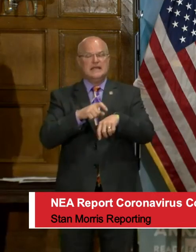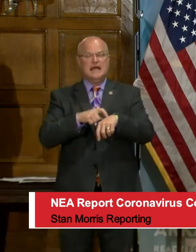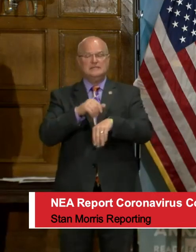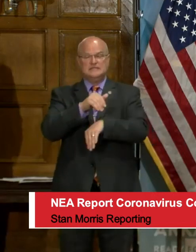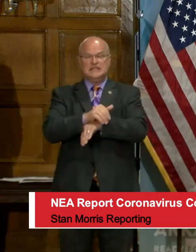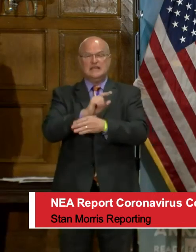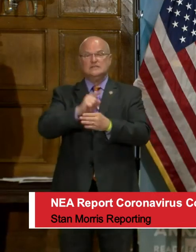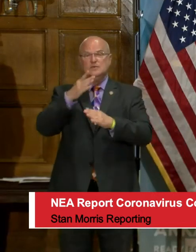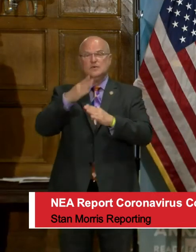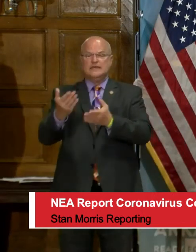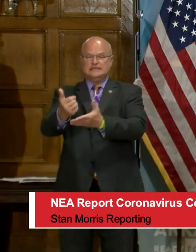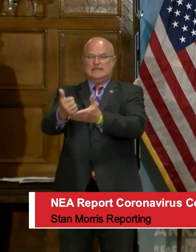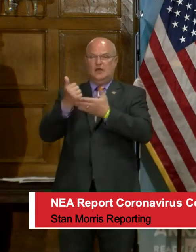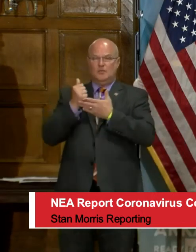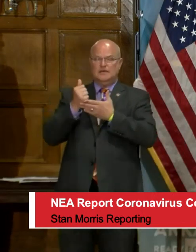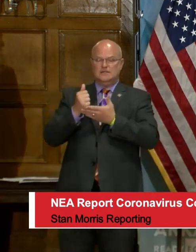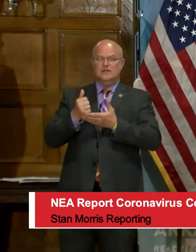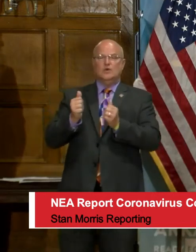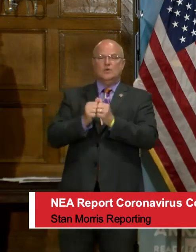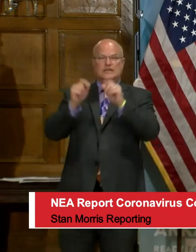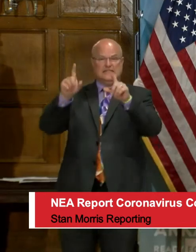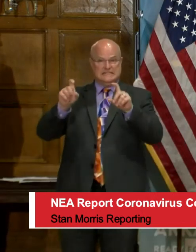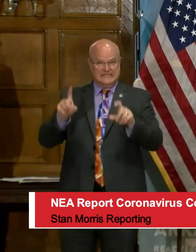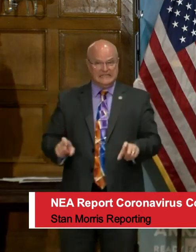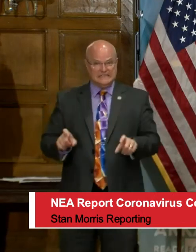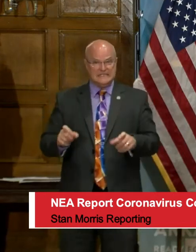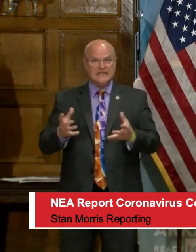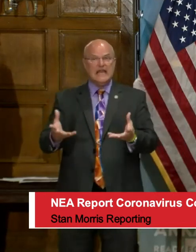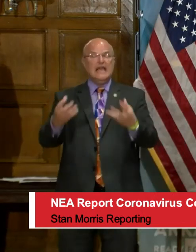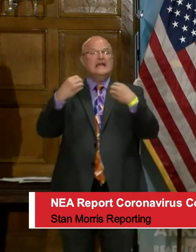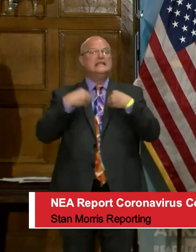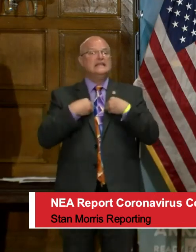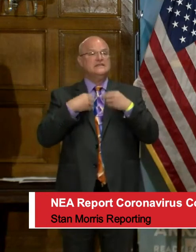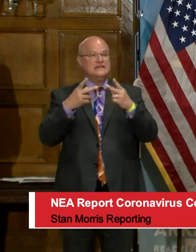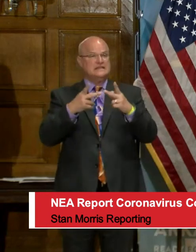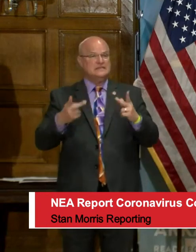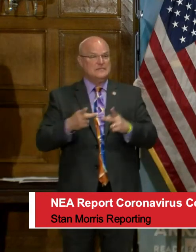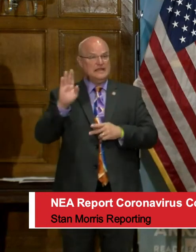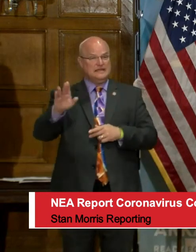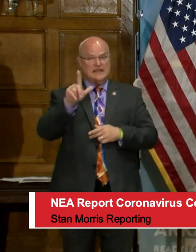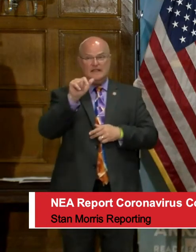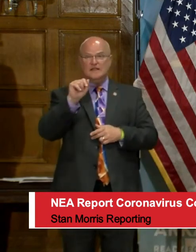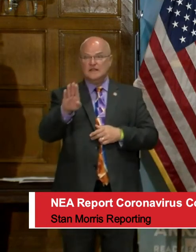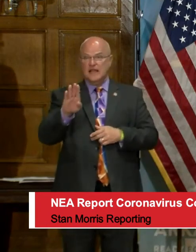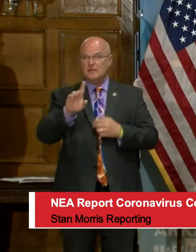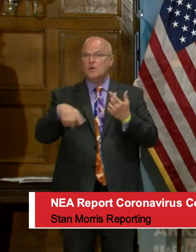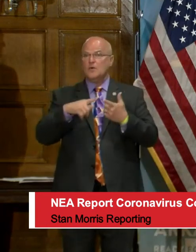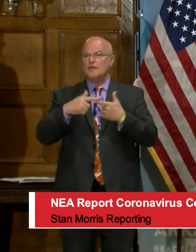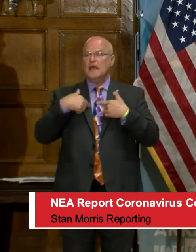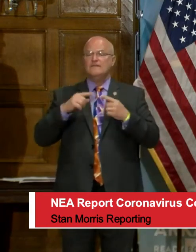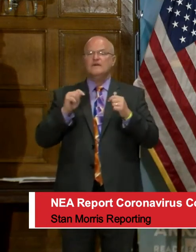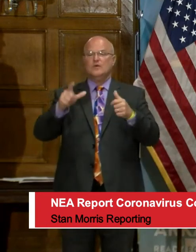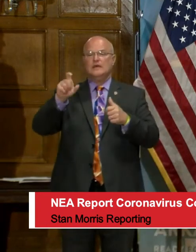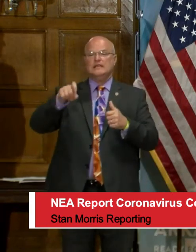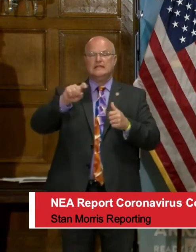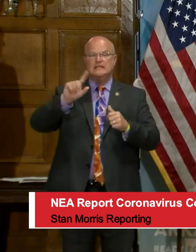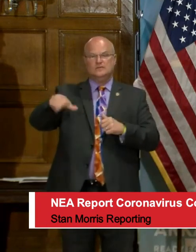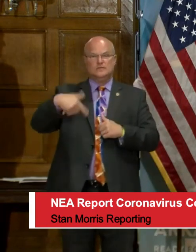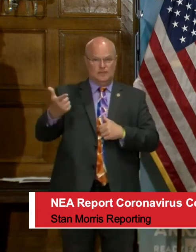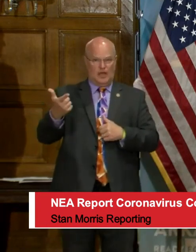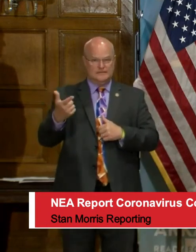on nights and weekends to assist us with testing and giving us space in their lab when they have a quick need to